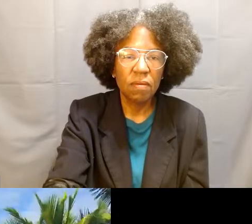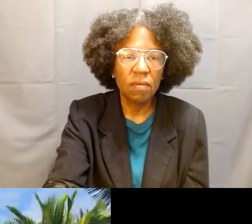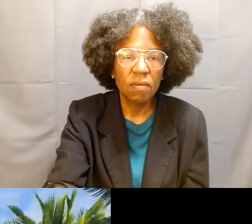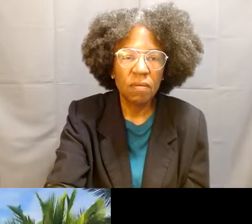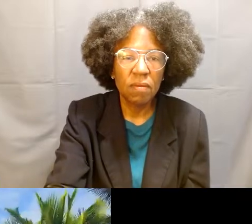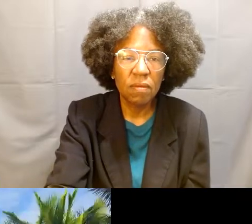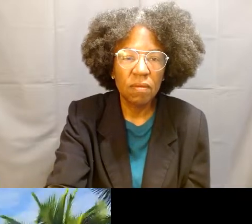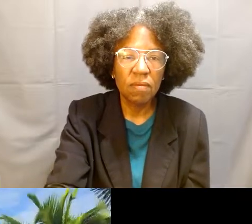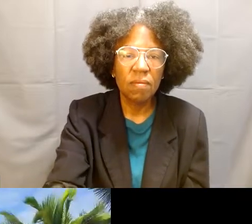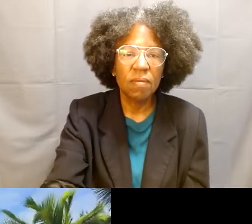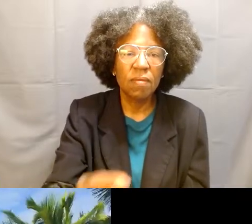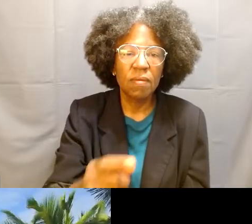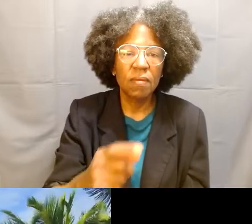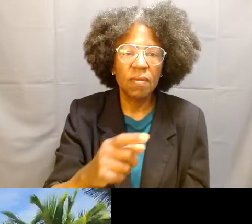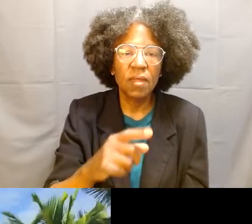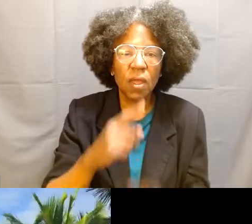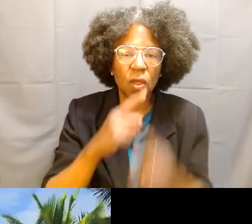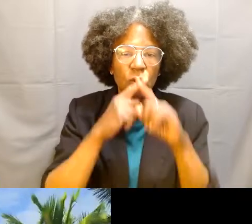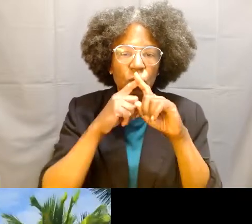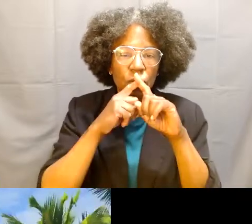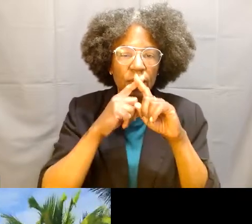You can unmute, please.